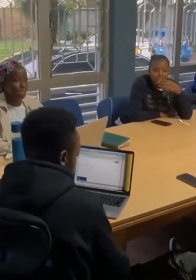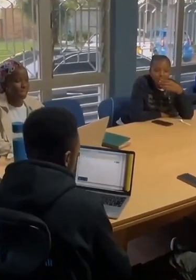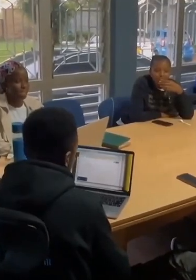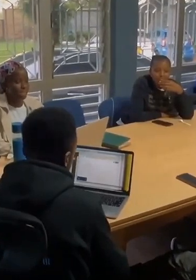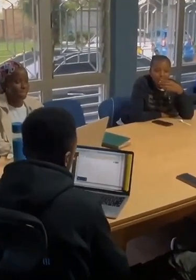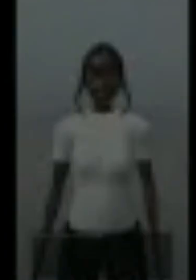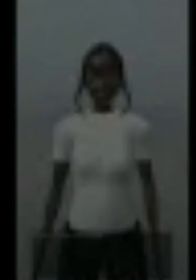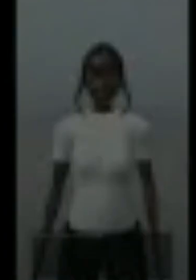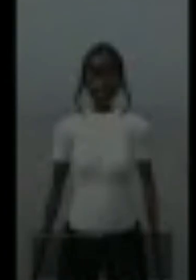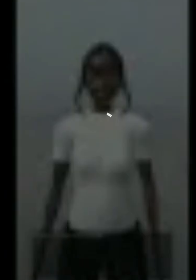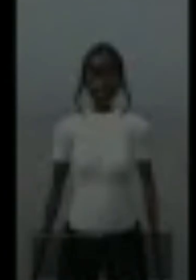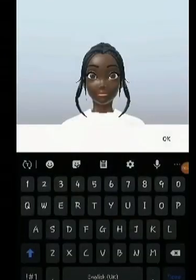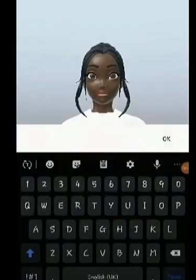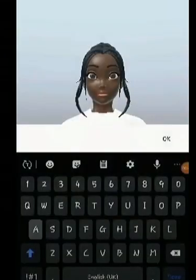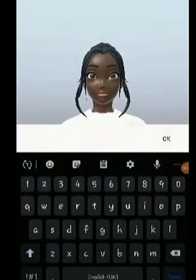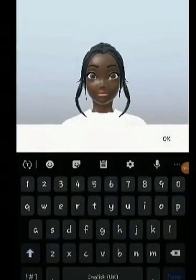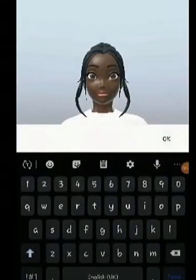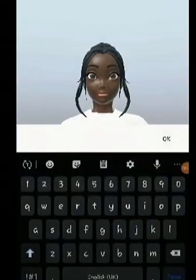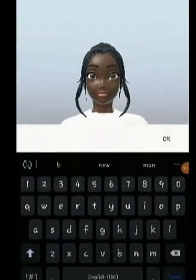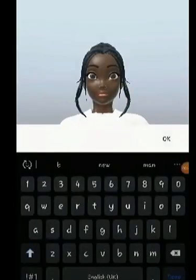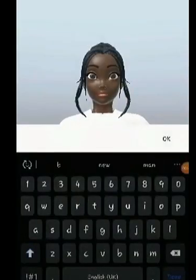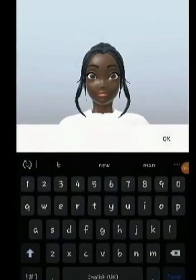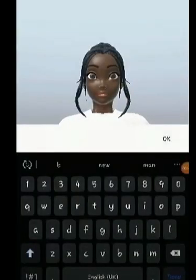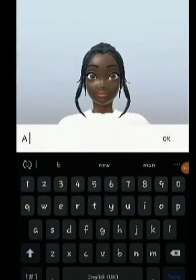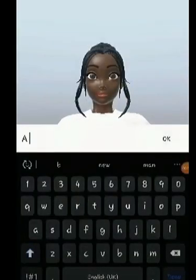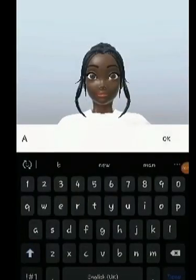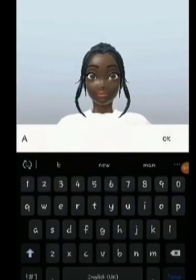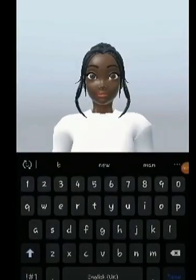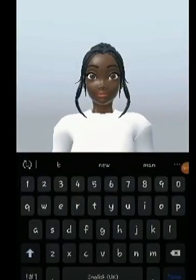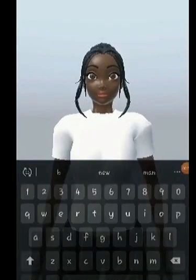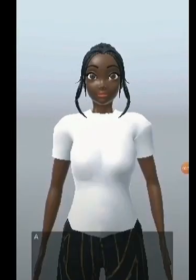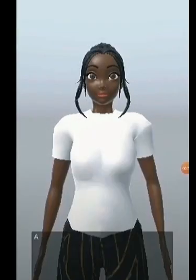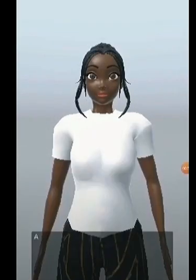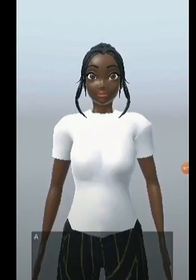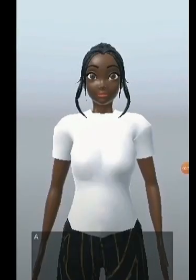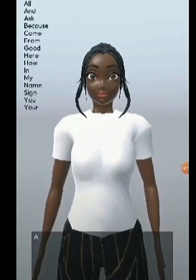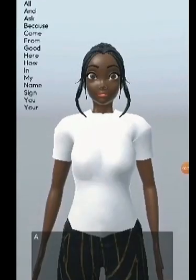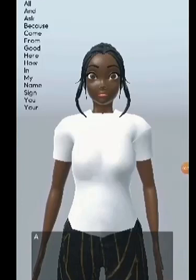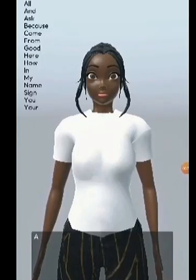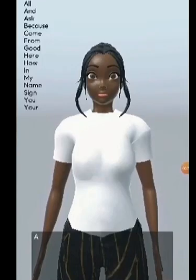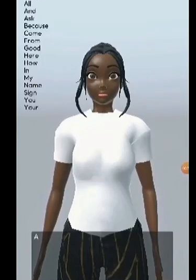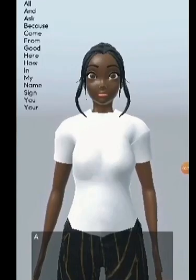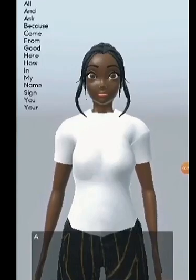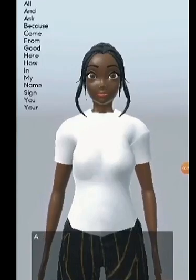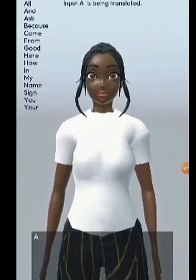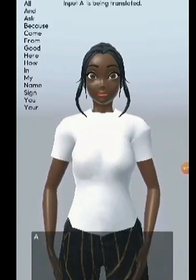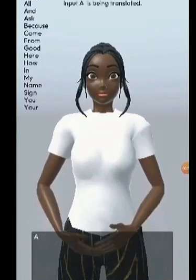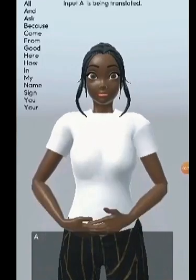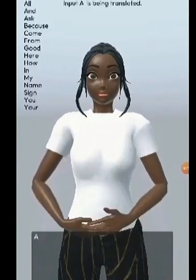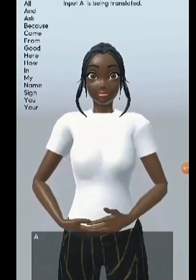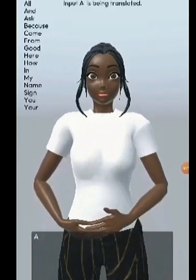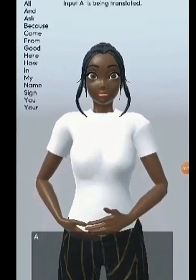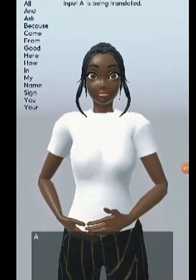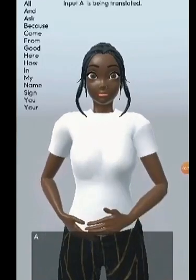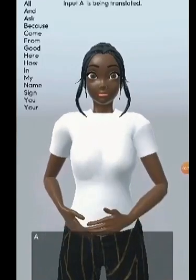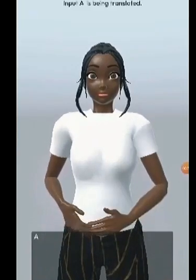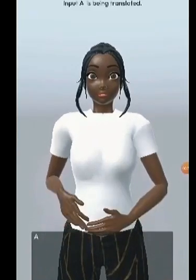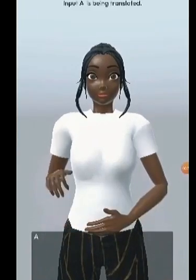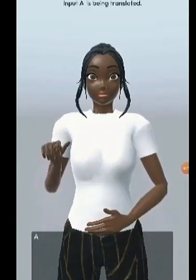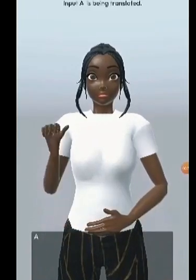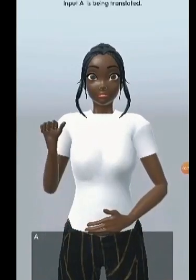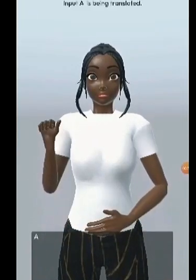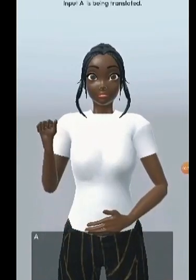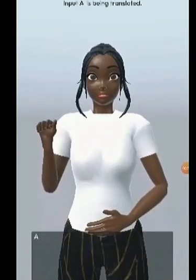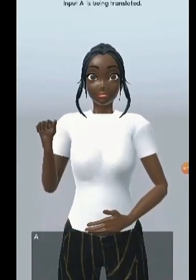process and everything that goes into it. And this then comes up to this final application whereby you are able to type in what it is that you want